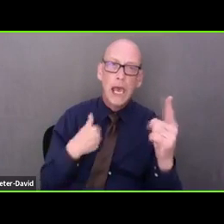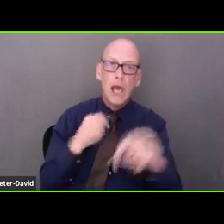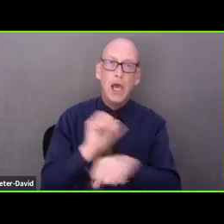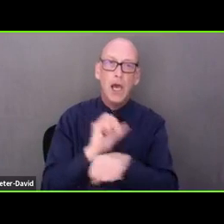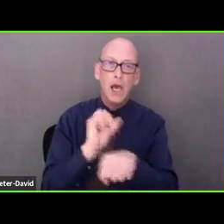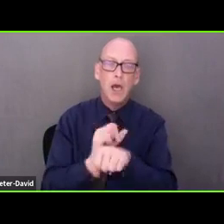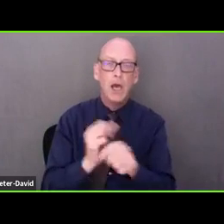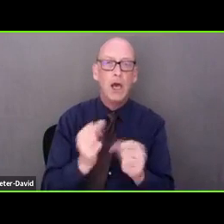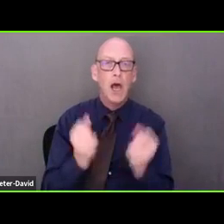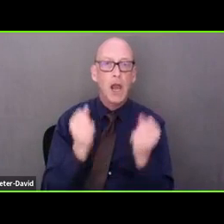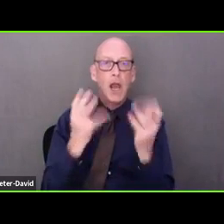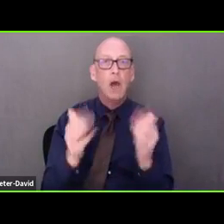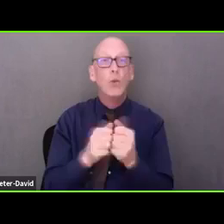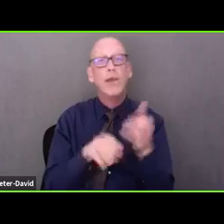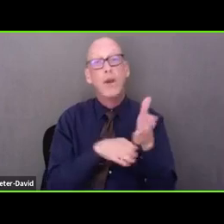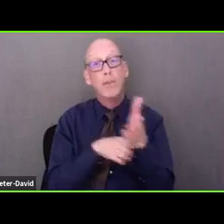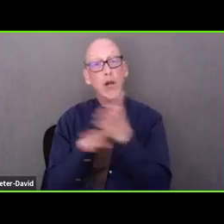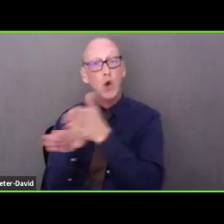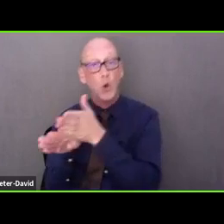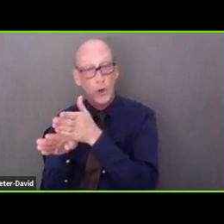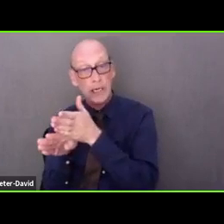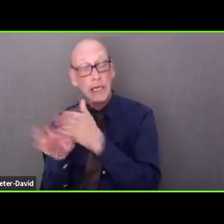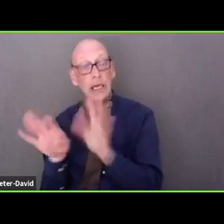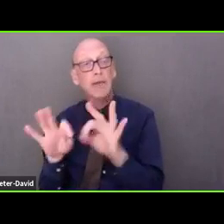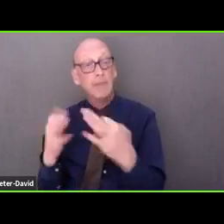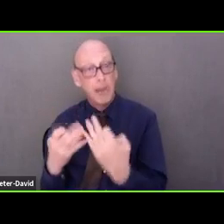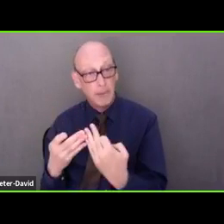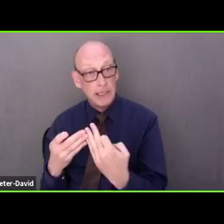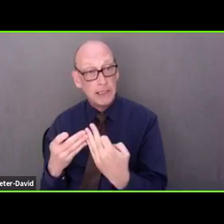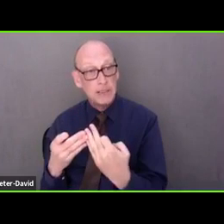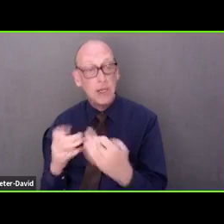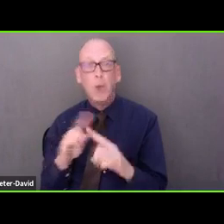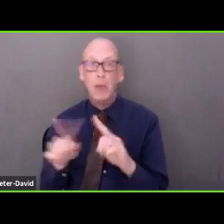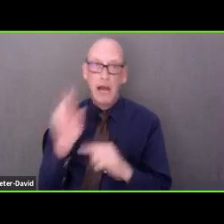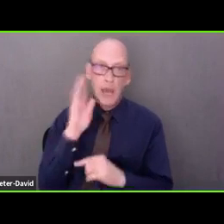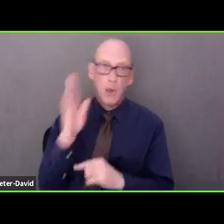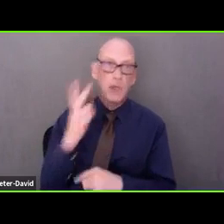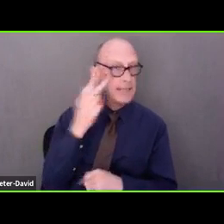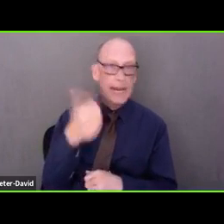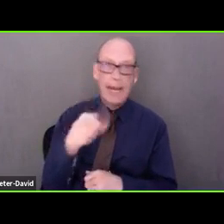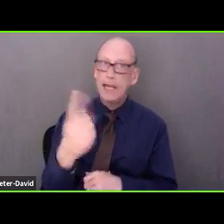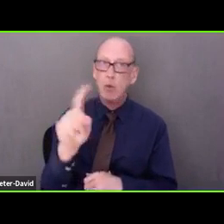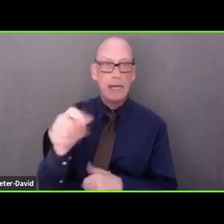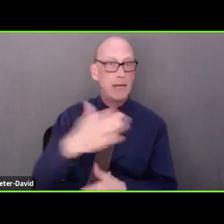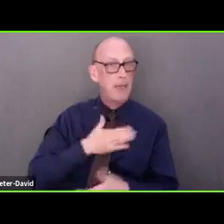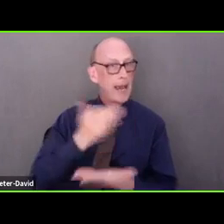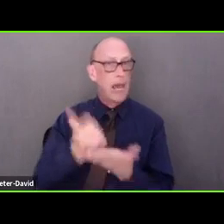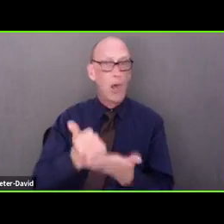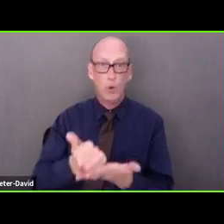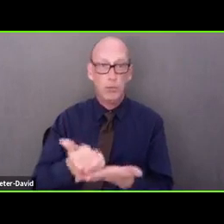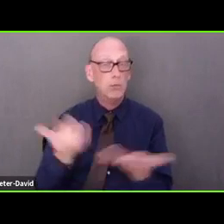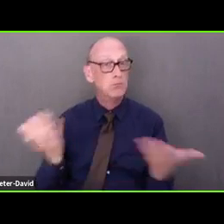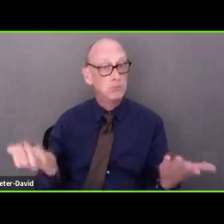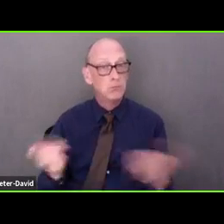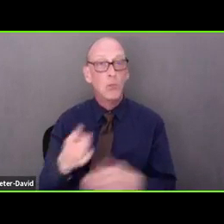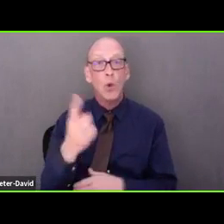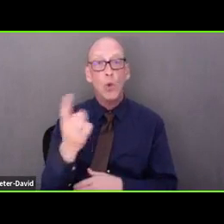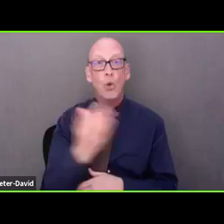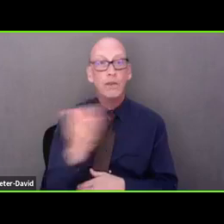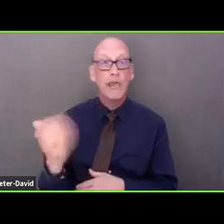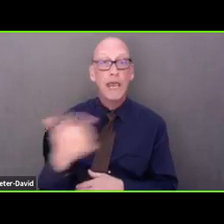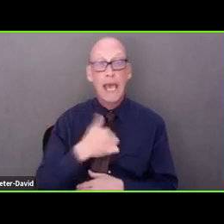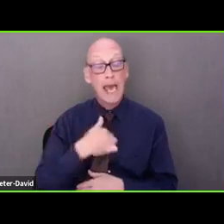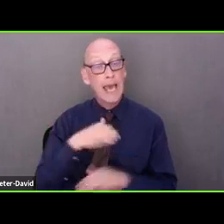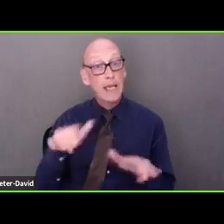a lot with minority families, but I see anybody that needs the kind of help that I can provide. And one of the things that I